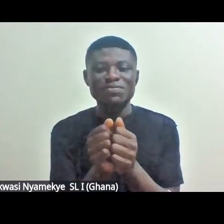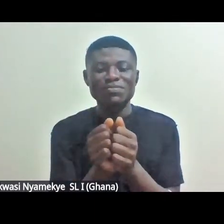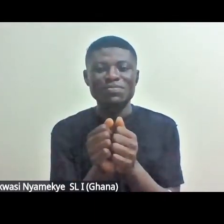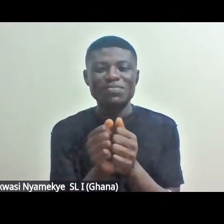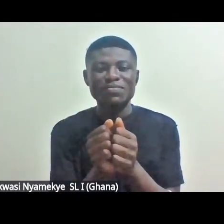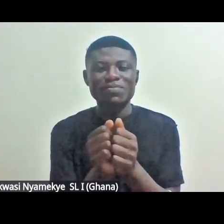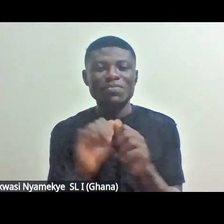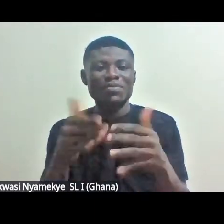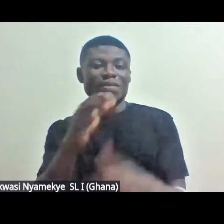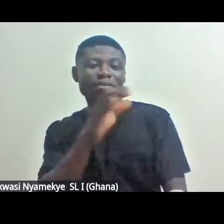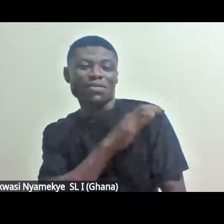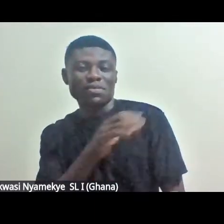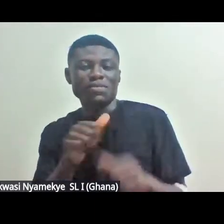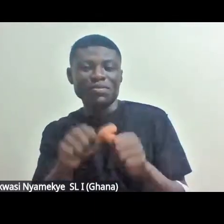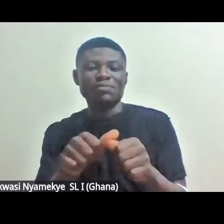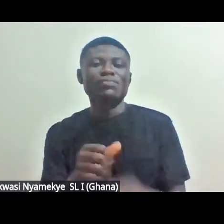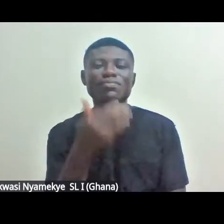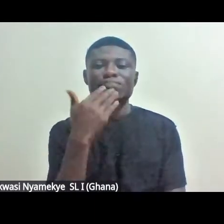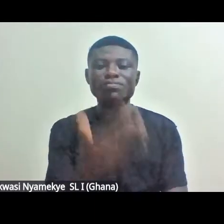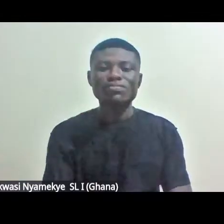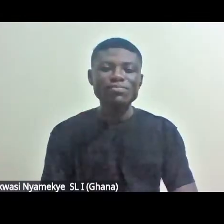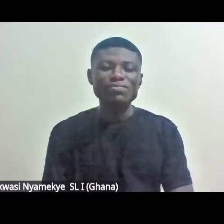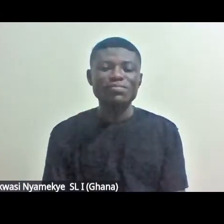Christopher. Thank you so much.